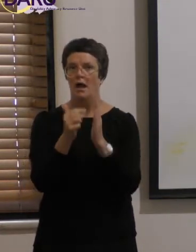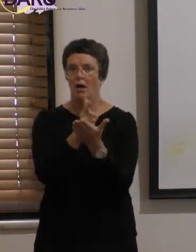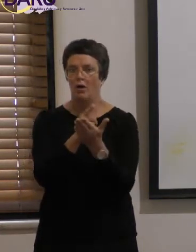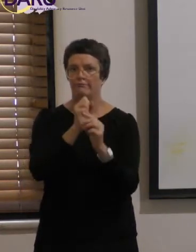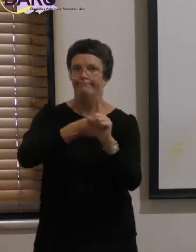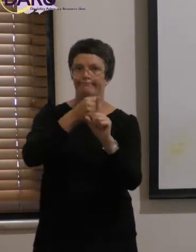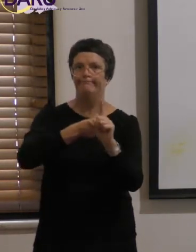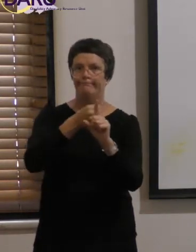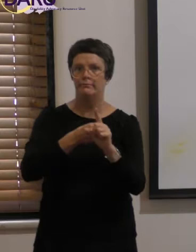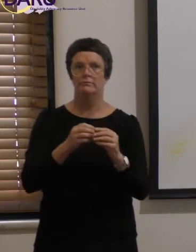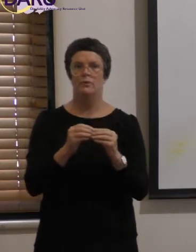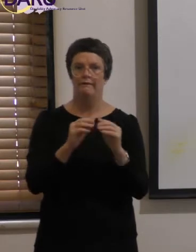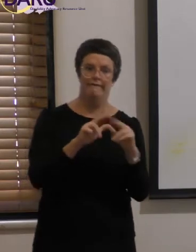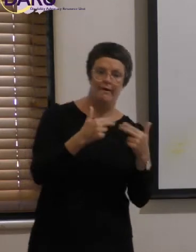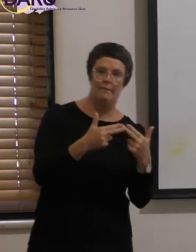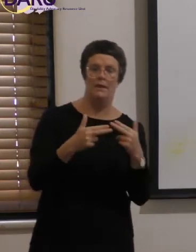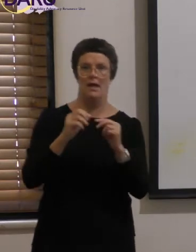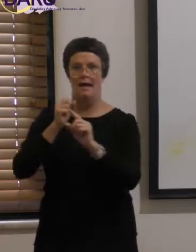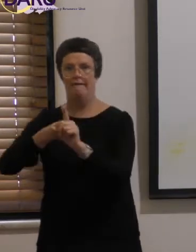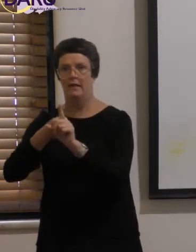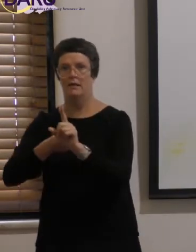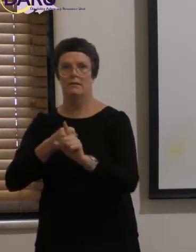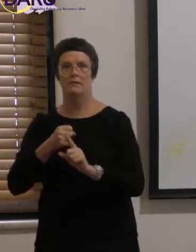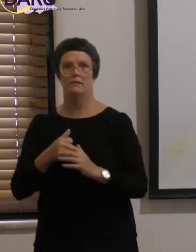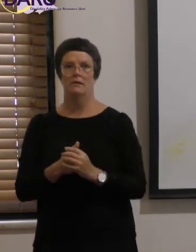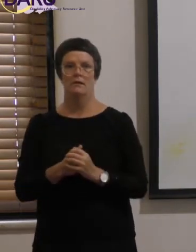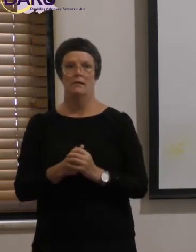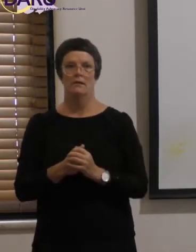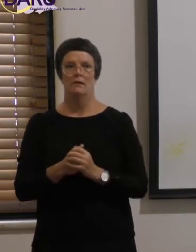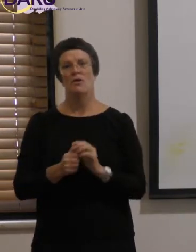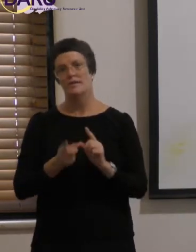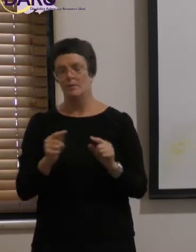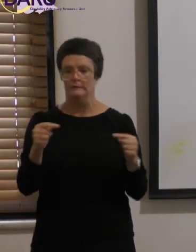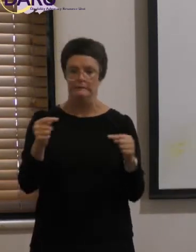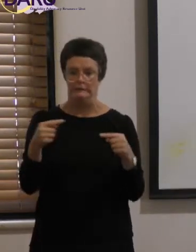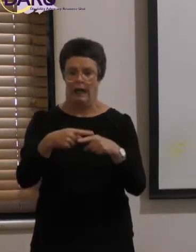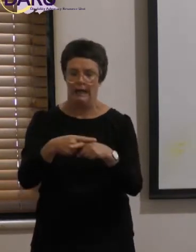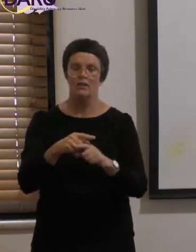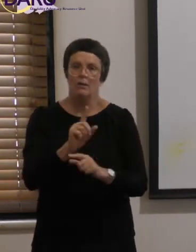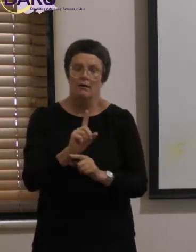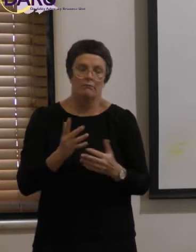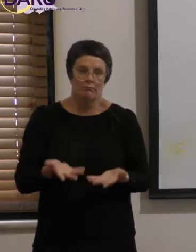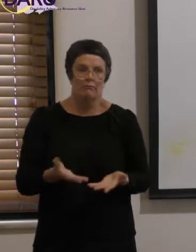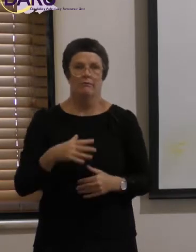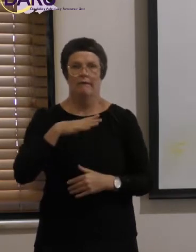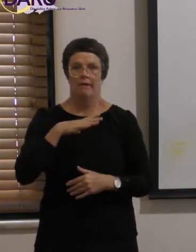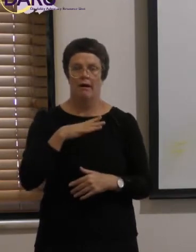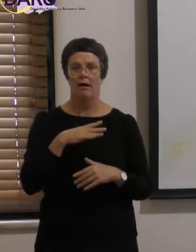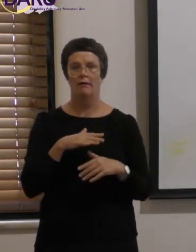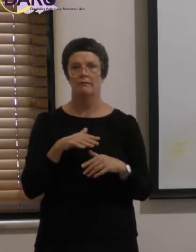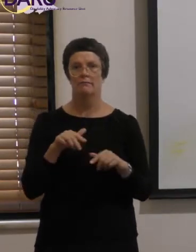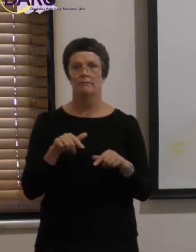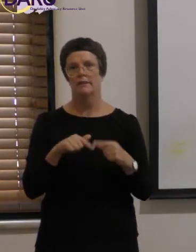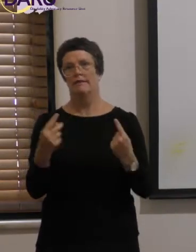between families, between advocates. You know, sometimes it's not all nice, but let's be nice, guys. We can have a difference of opinion,